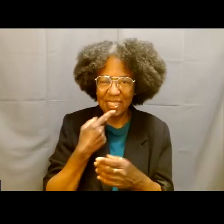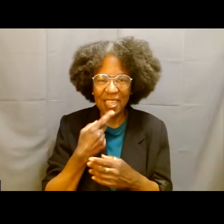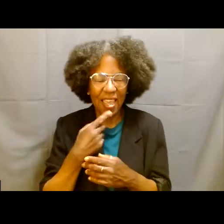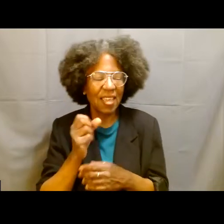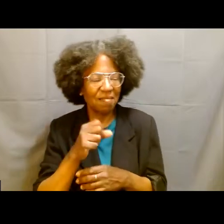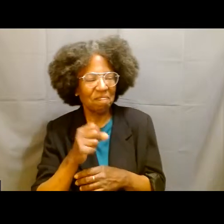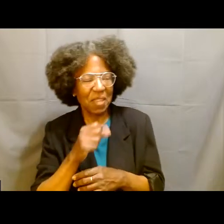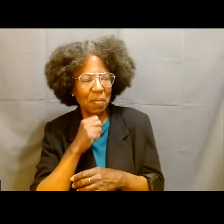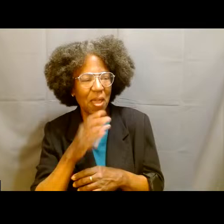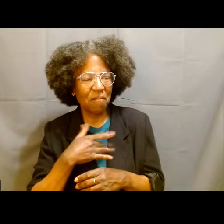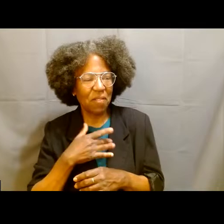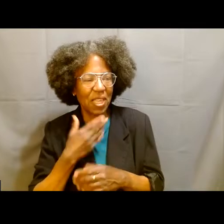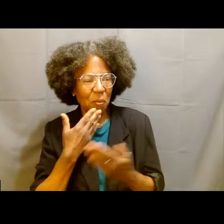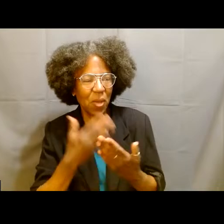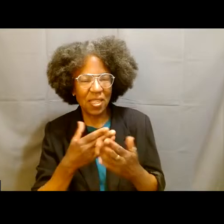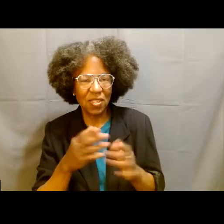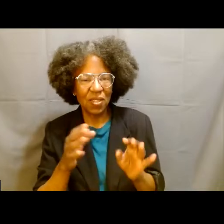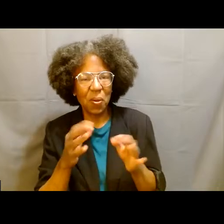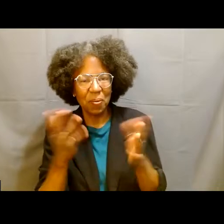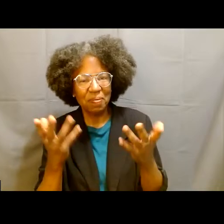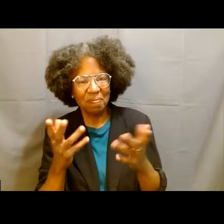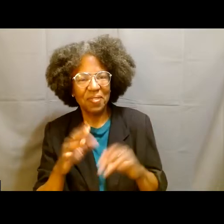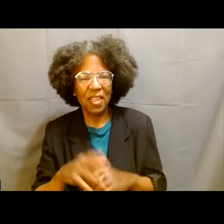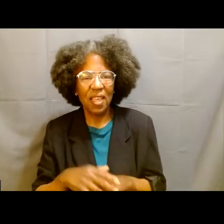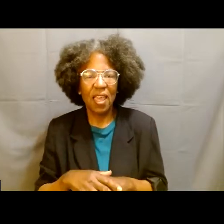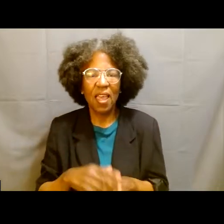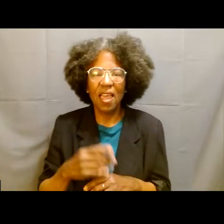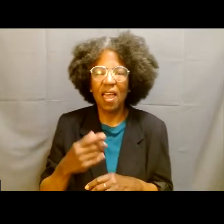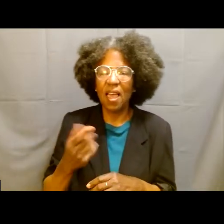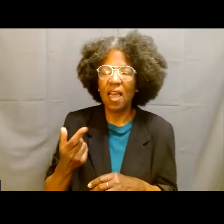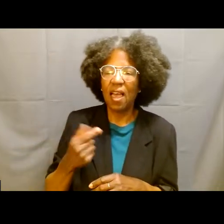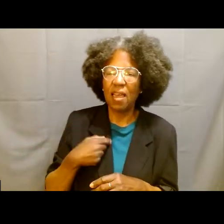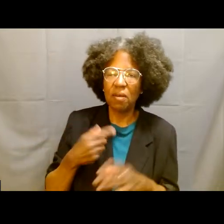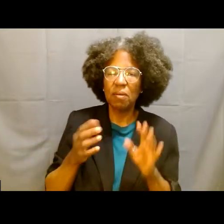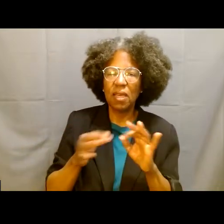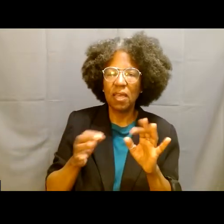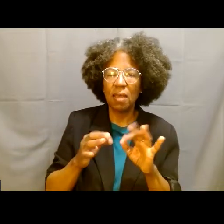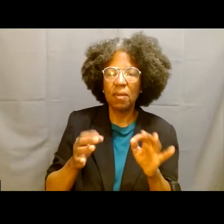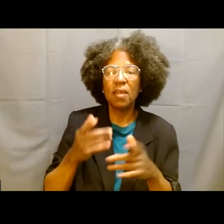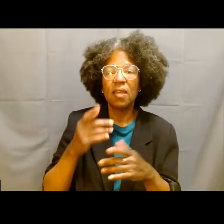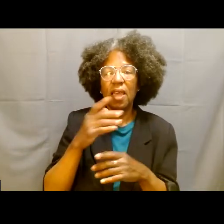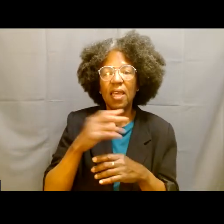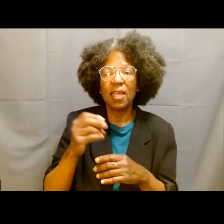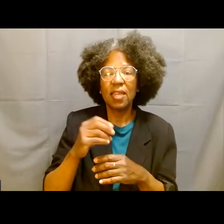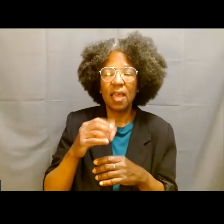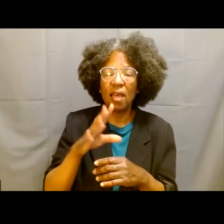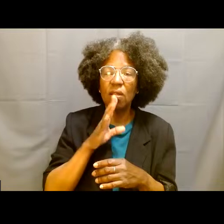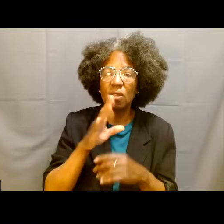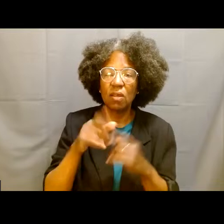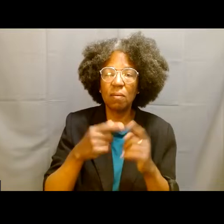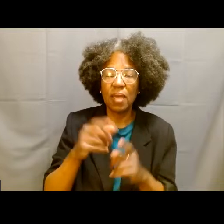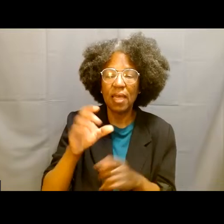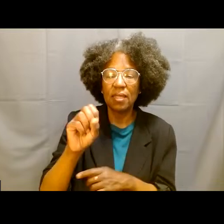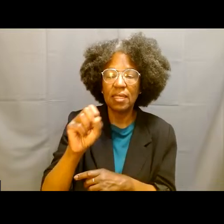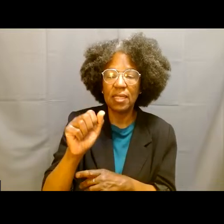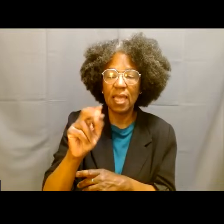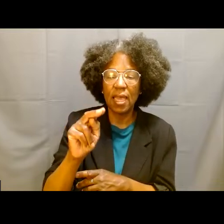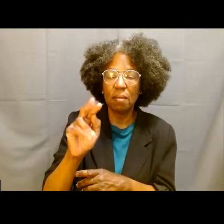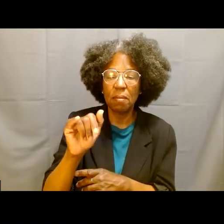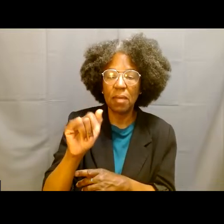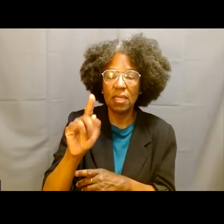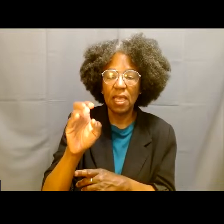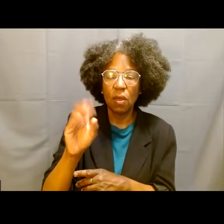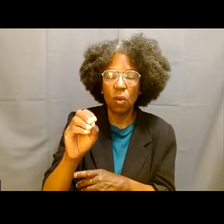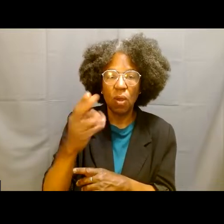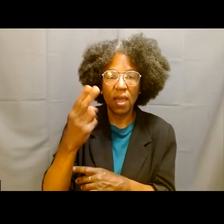to make a comment, and actually, I'm going to start off with San Mateo High School. Still, they're playing tonight in was